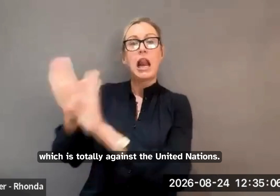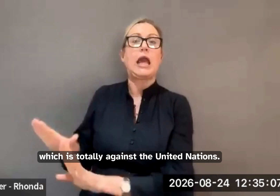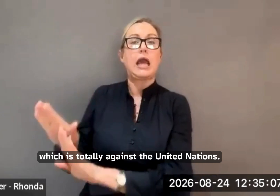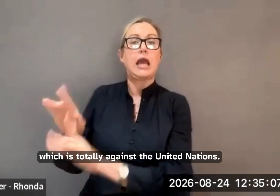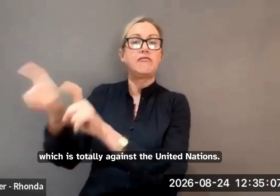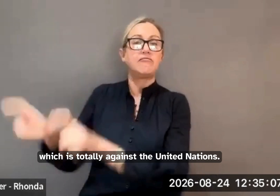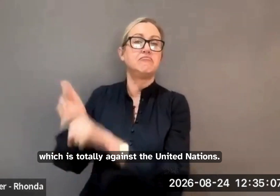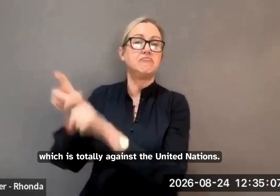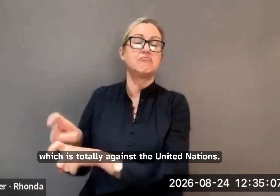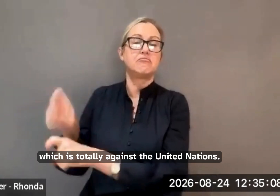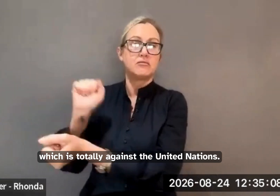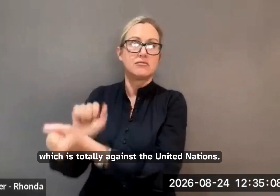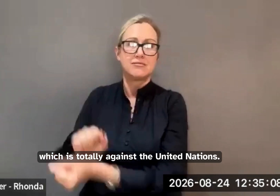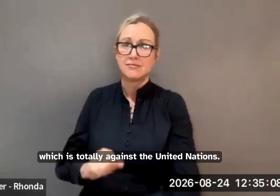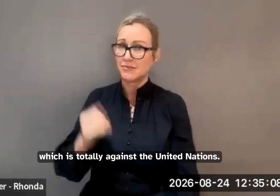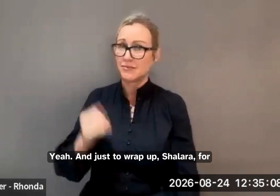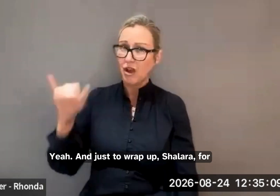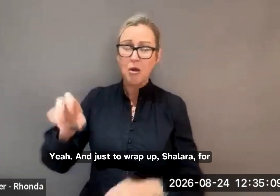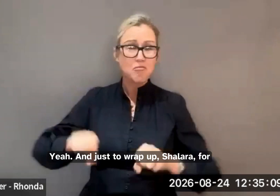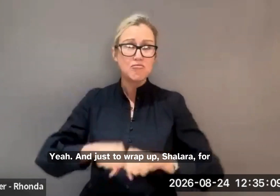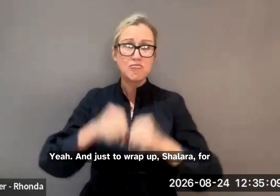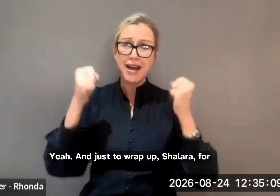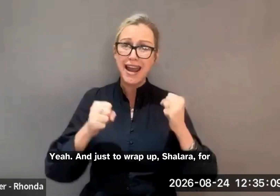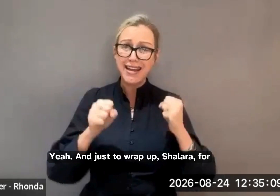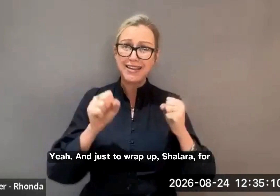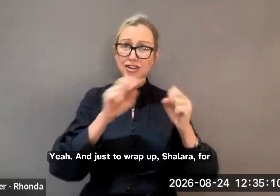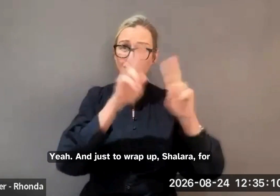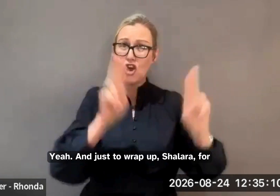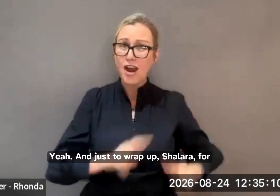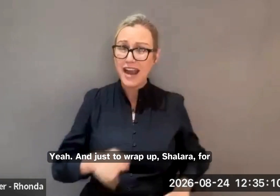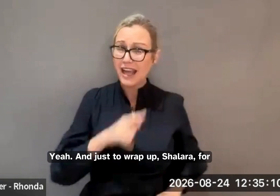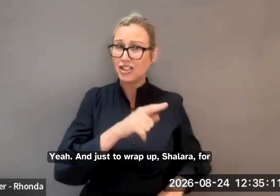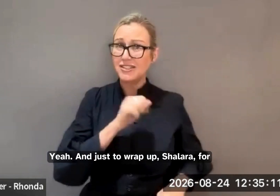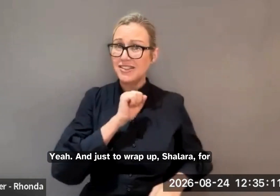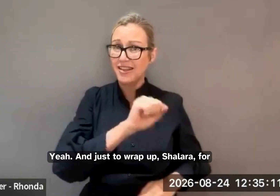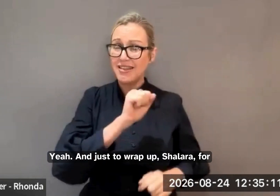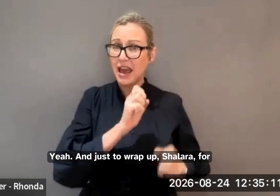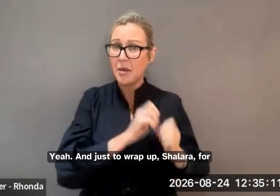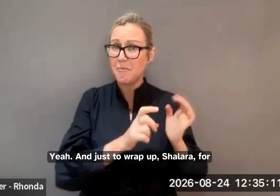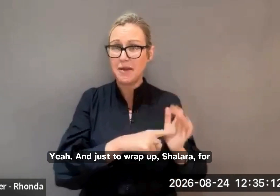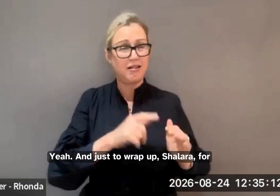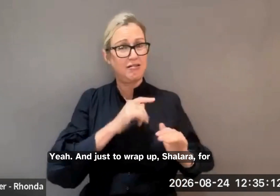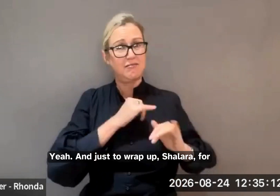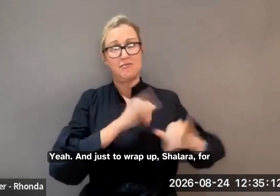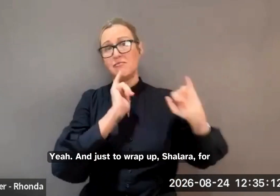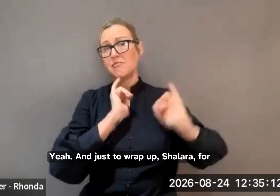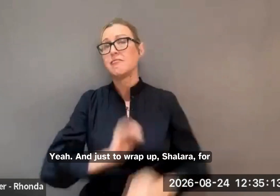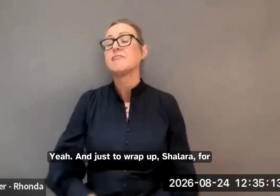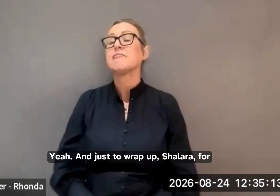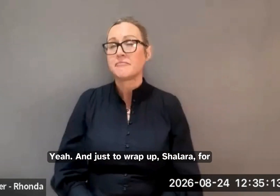which is totally against the United Nations. Yeah. And just to wrap up, Shala,